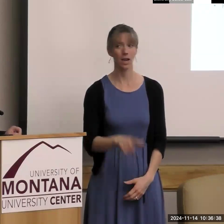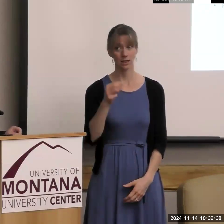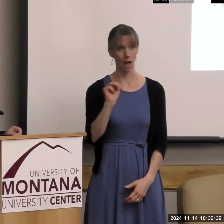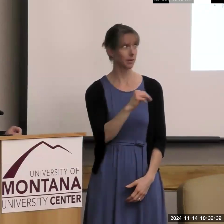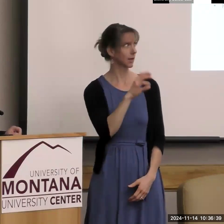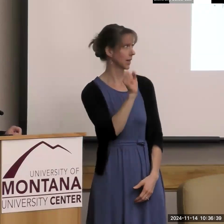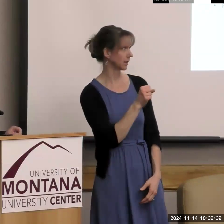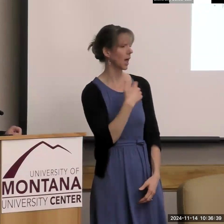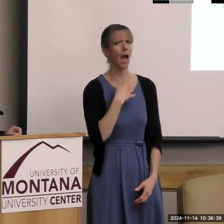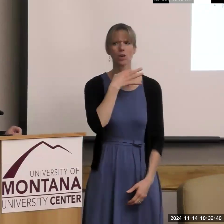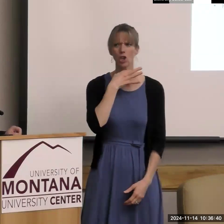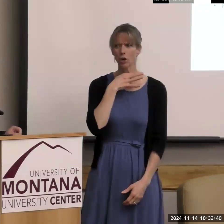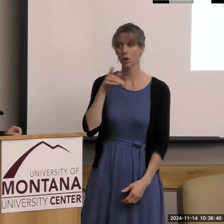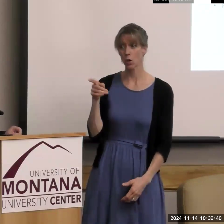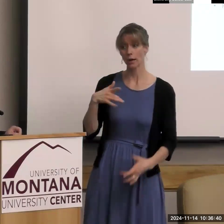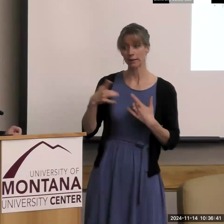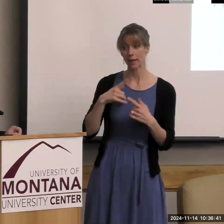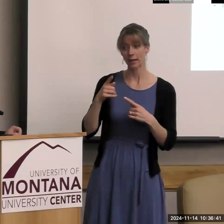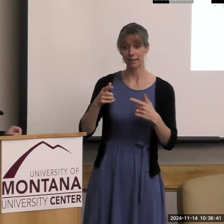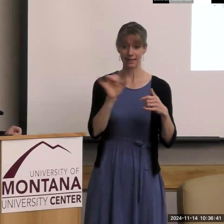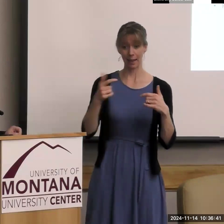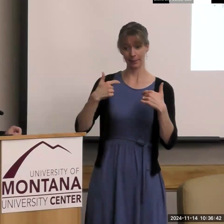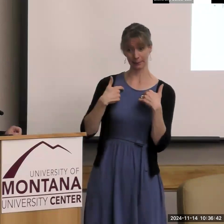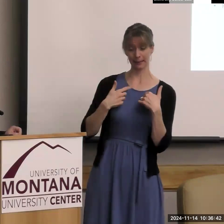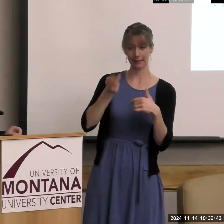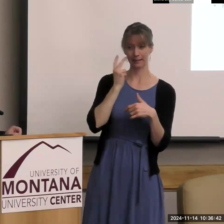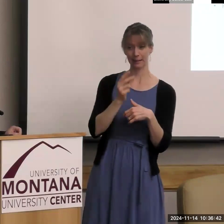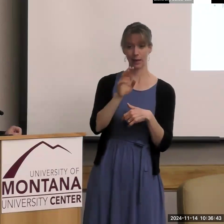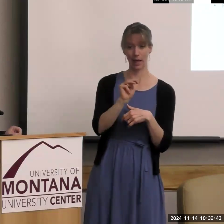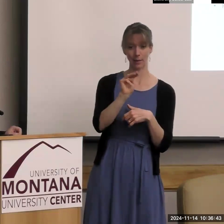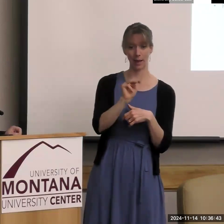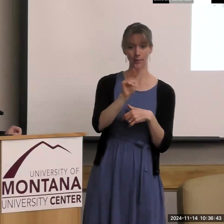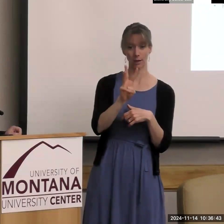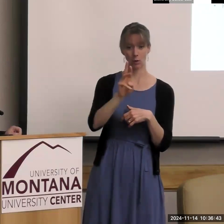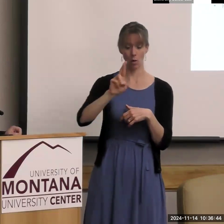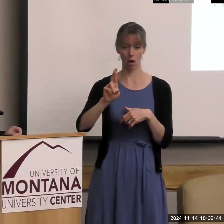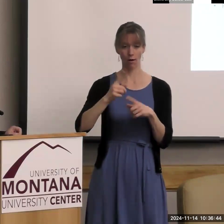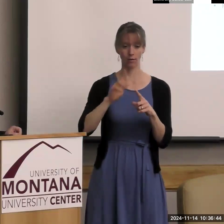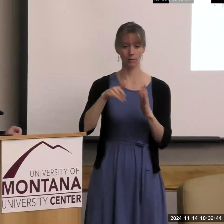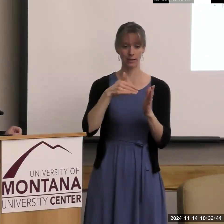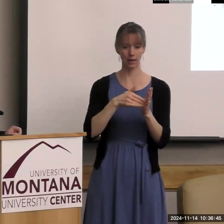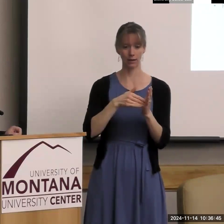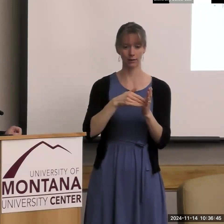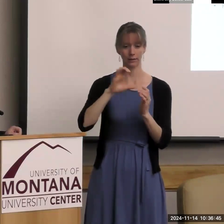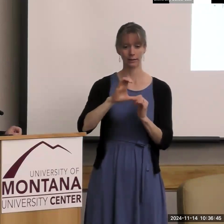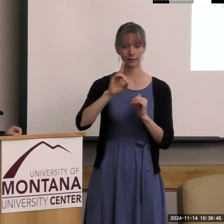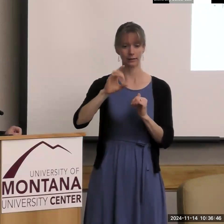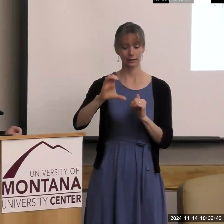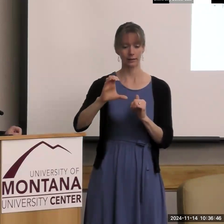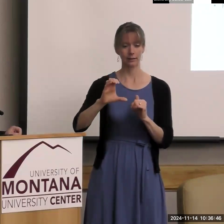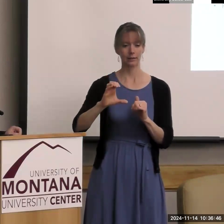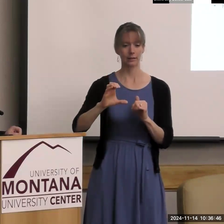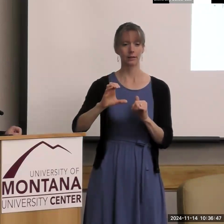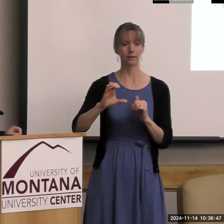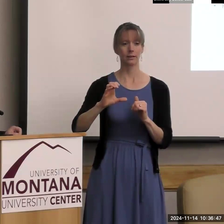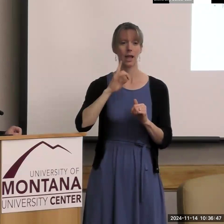Yes. I wondered if you were as excited as I was to see the MMWR from the Centers for Disease Control and Prevention and their new program